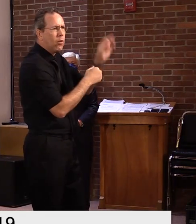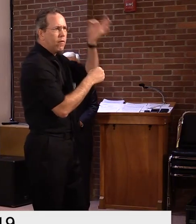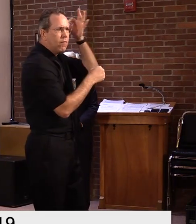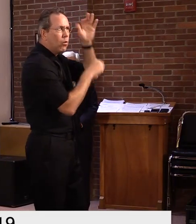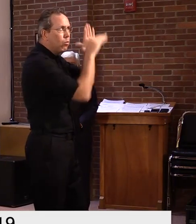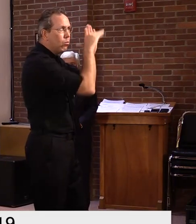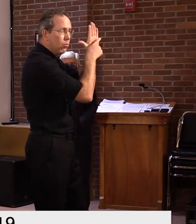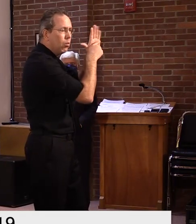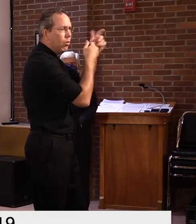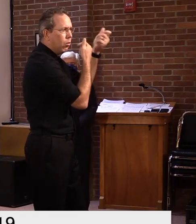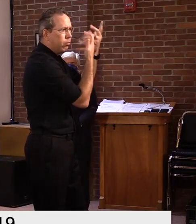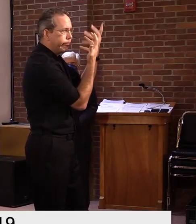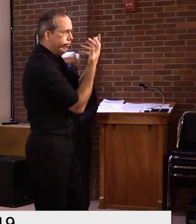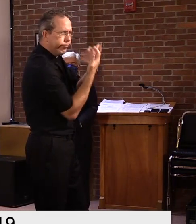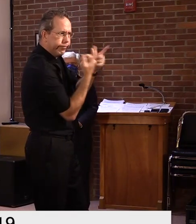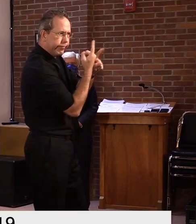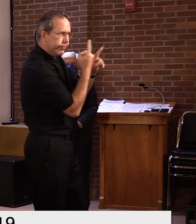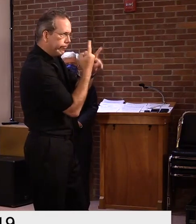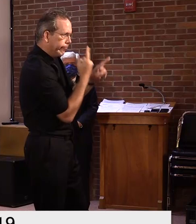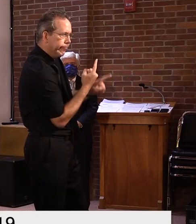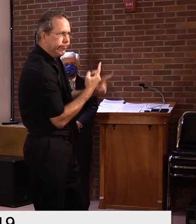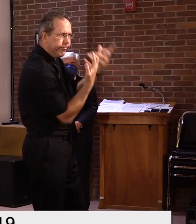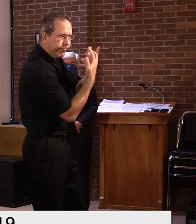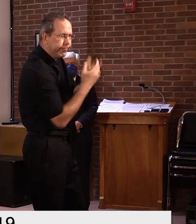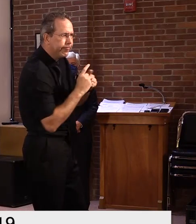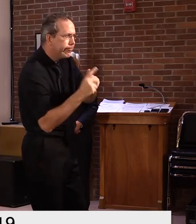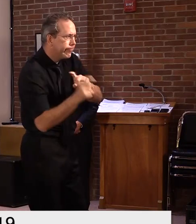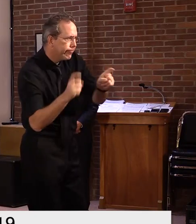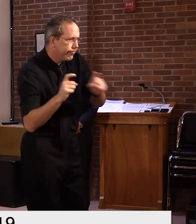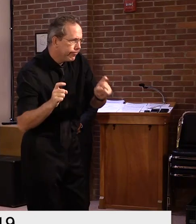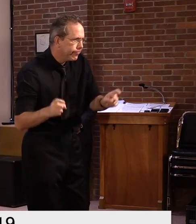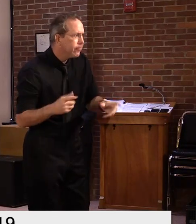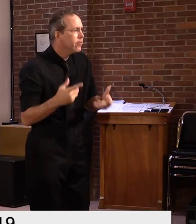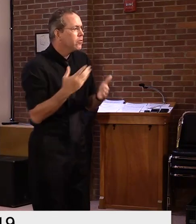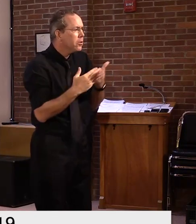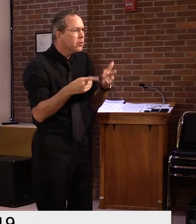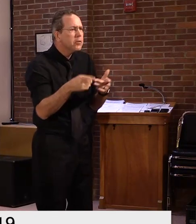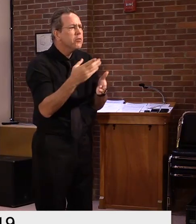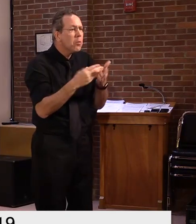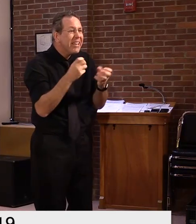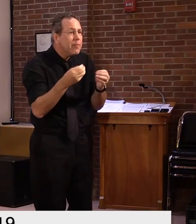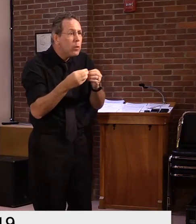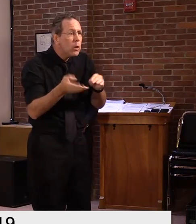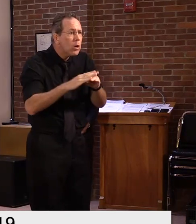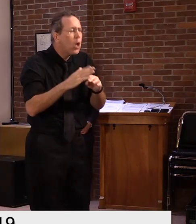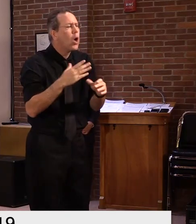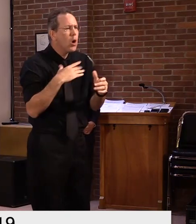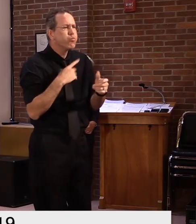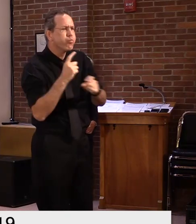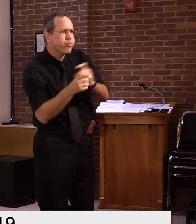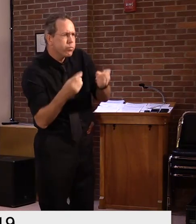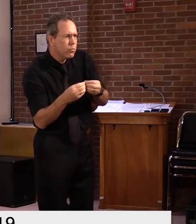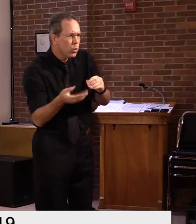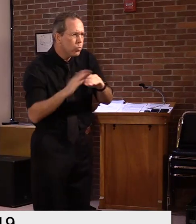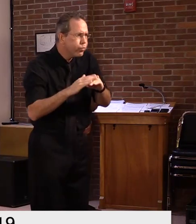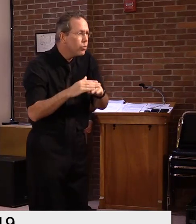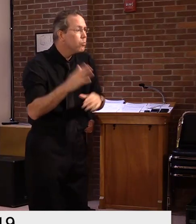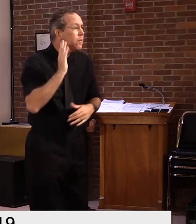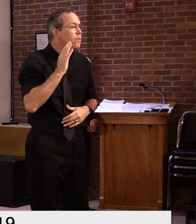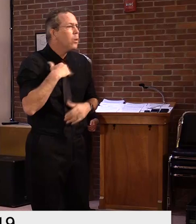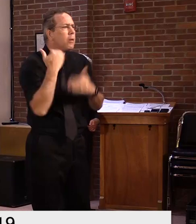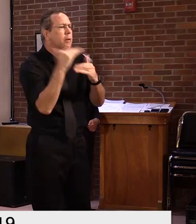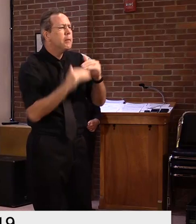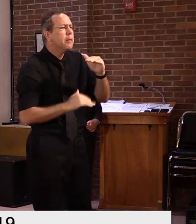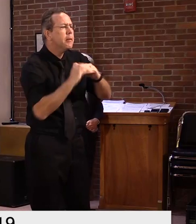the grants to include more businesses and raised the maximum grant award for those businesses from $50,000